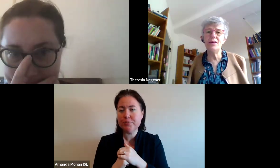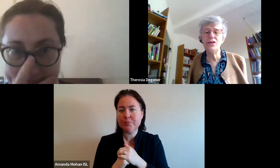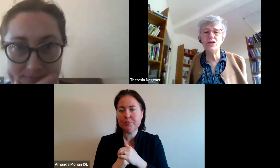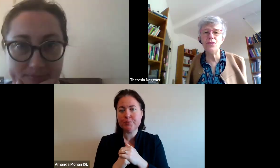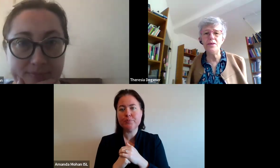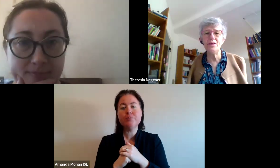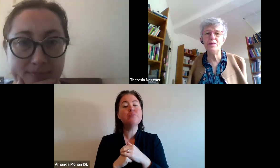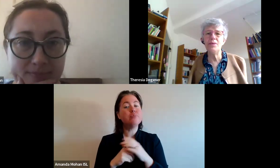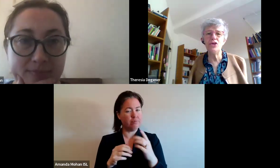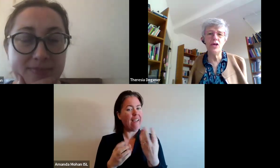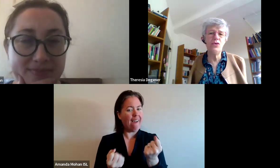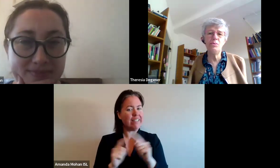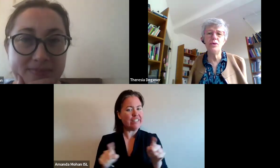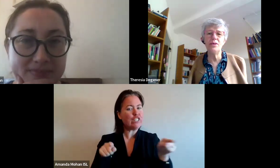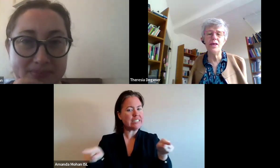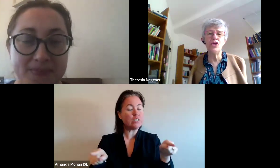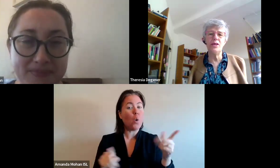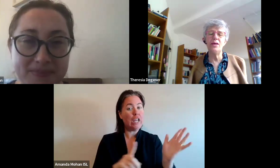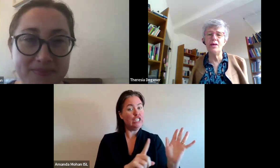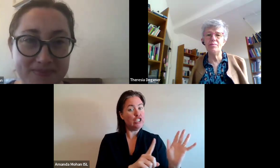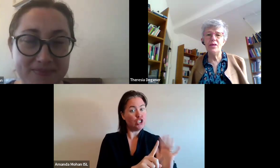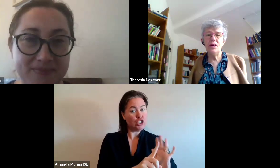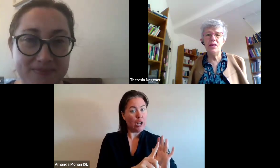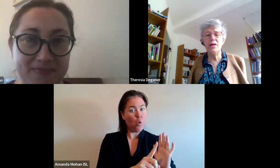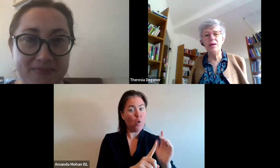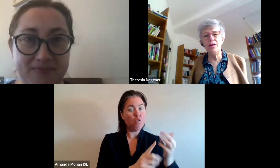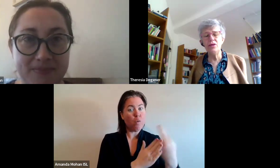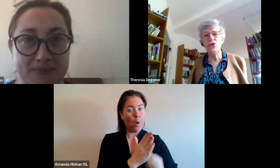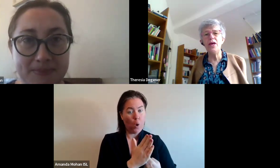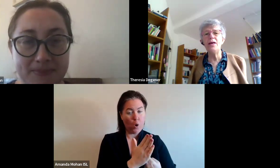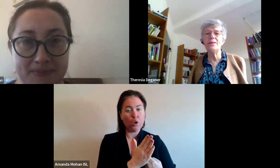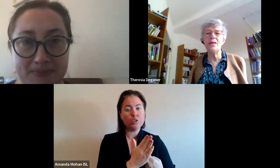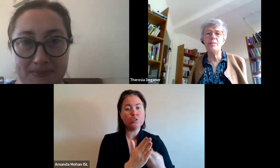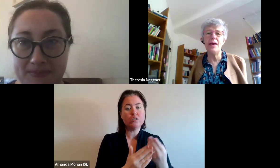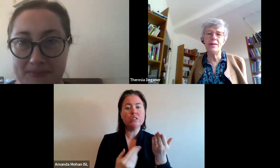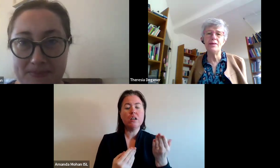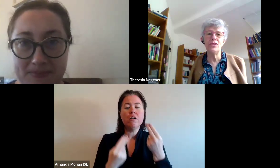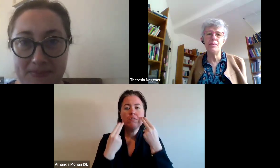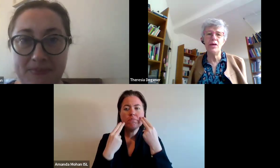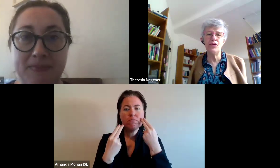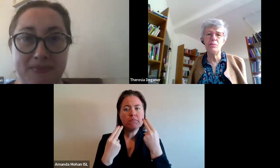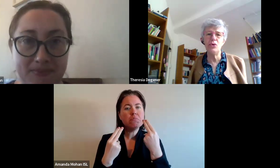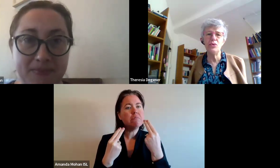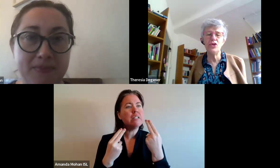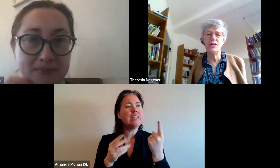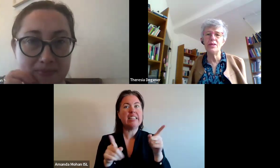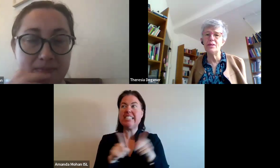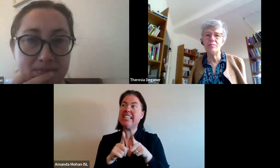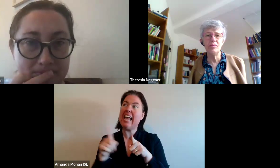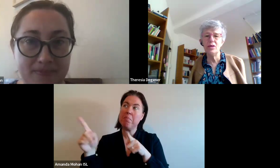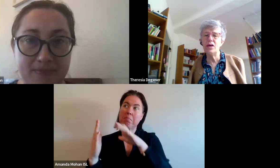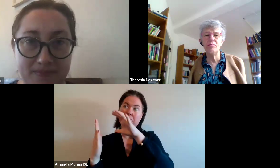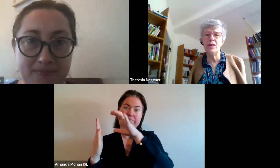Yes, there is a difference. The shadow report is actually usually has the same length as a state party report, which